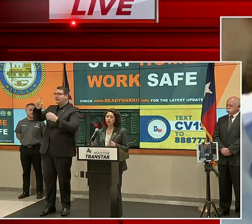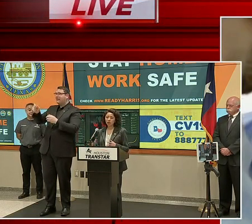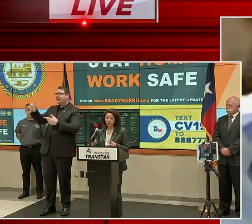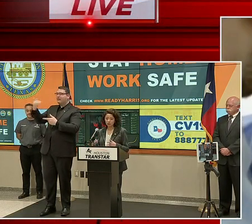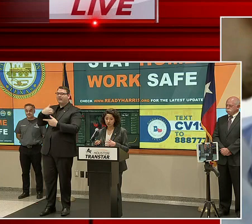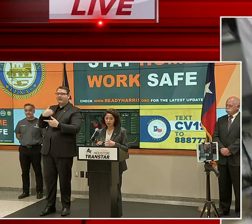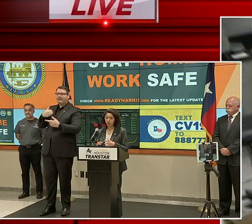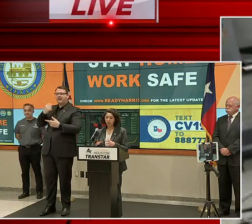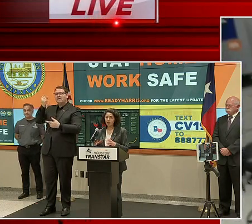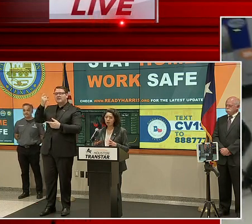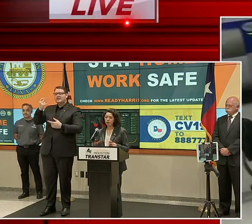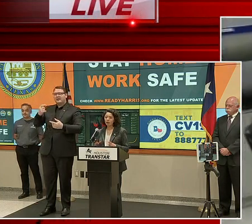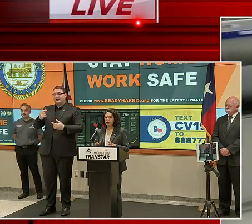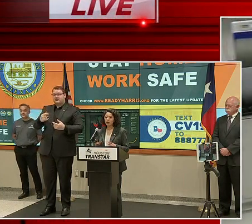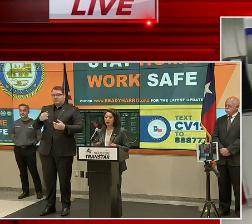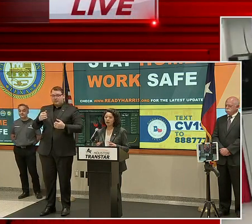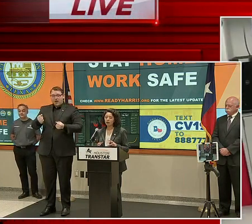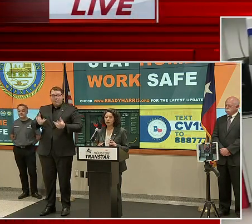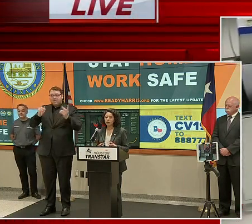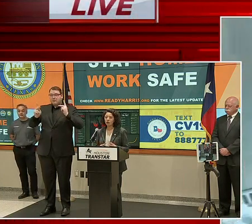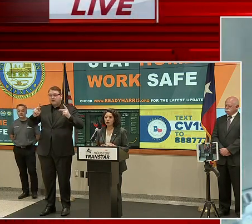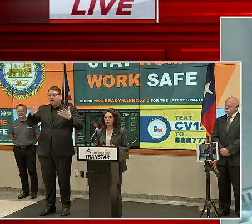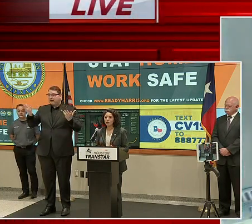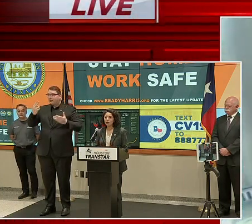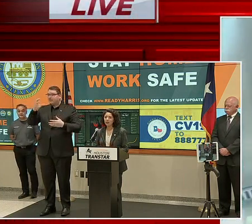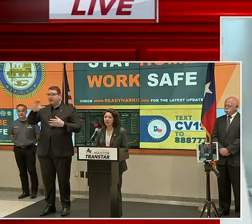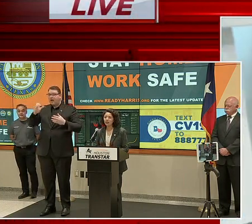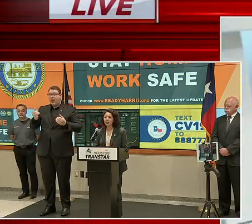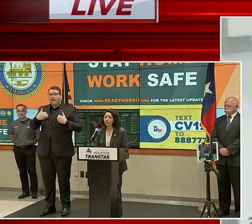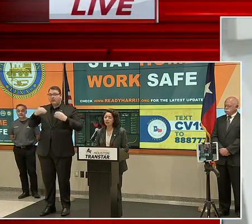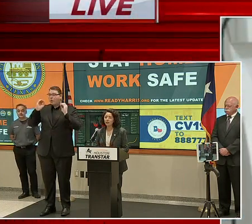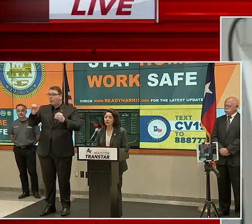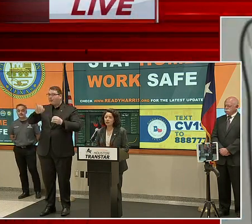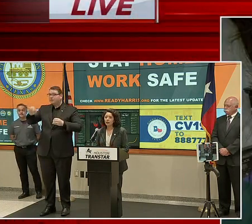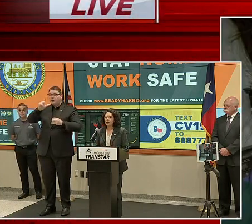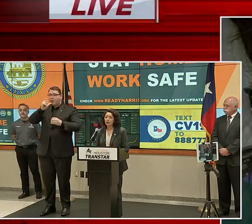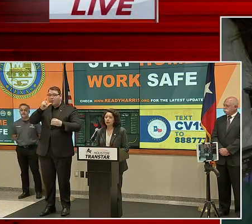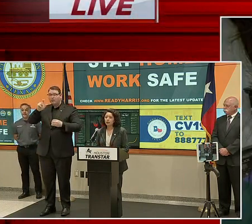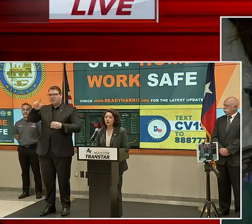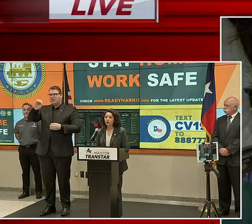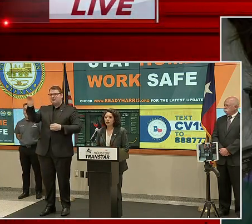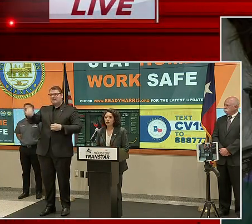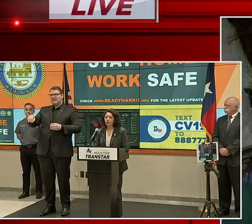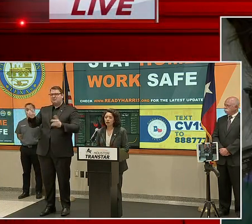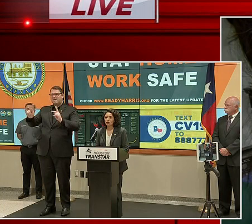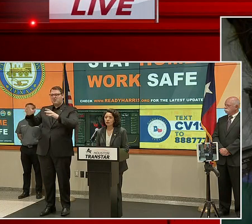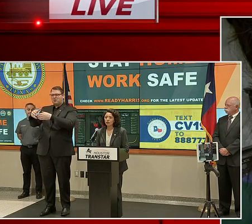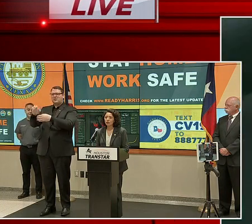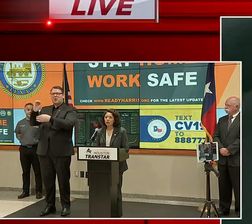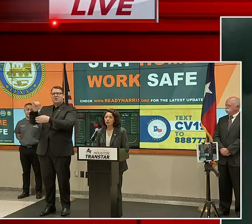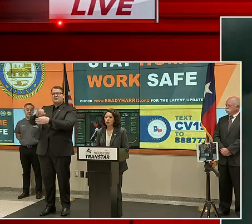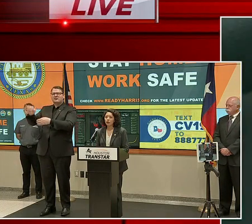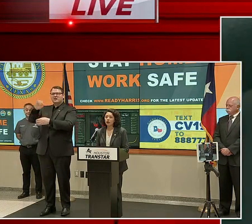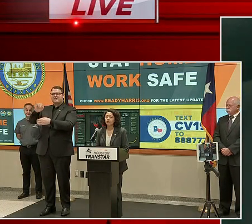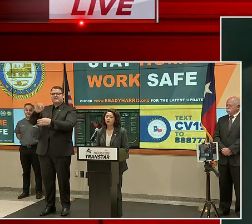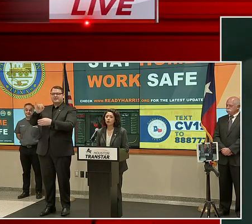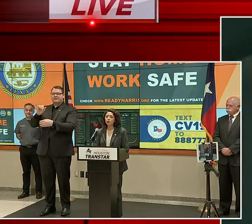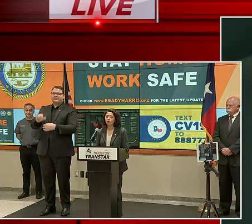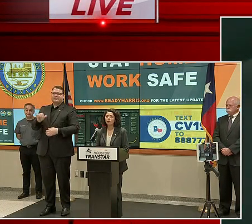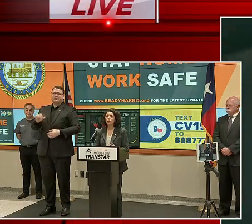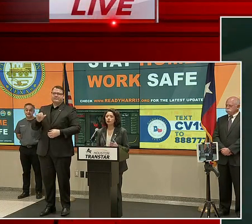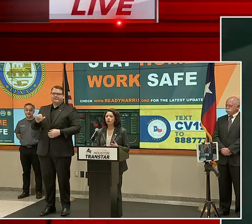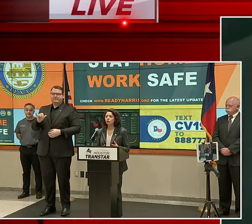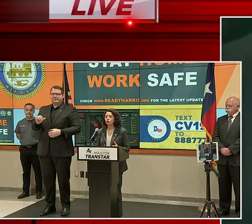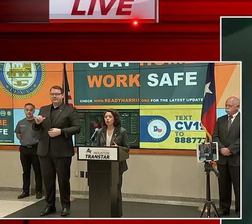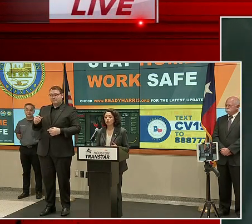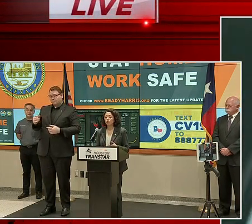face unique challenges, and with all of that in mind, it started becoming clear toward the end of last week that we were going to have to use